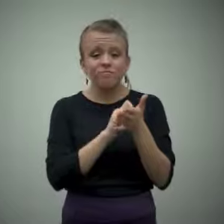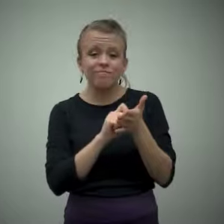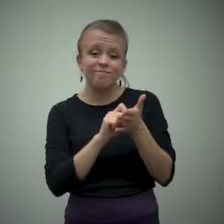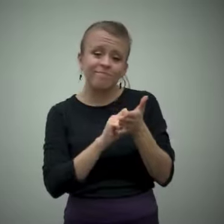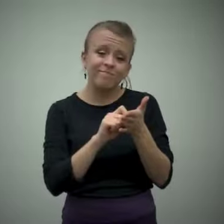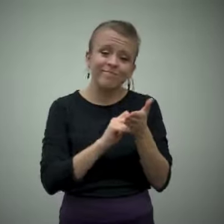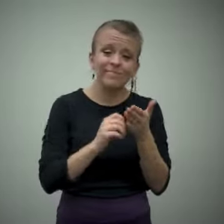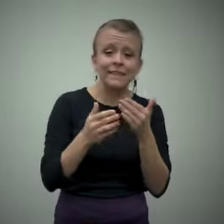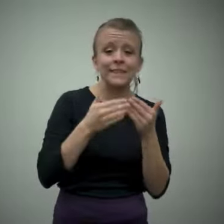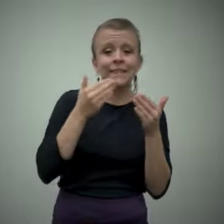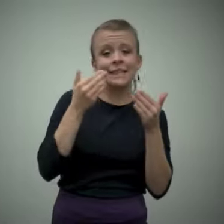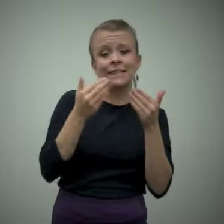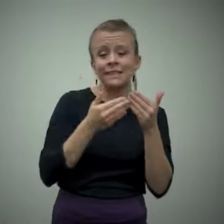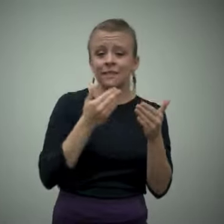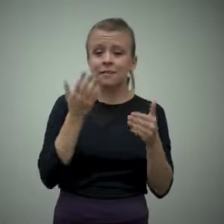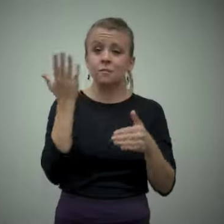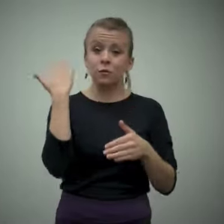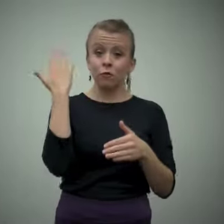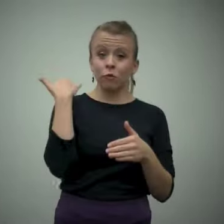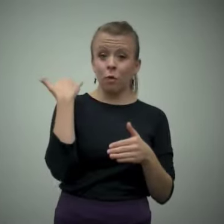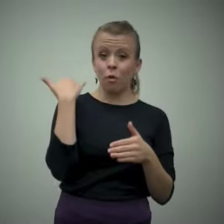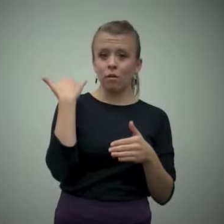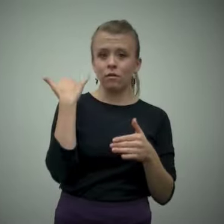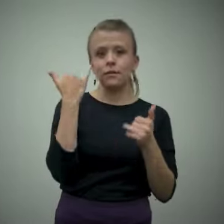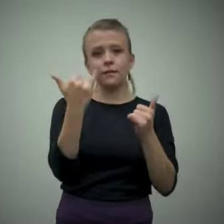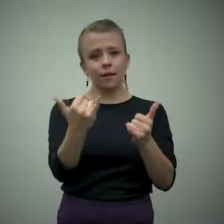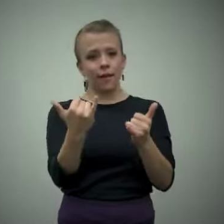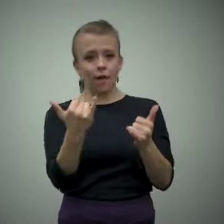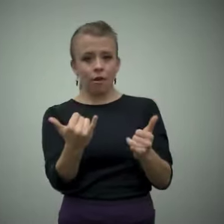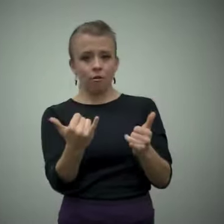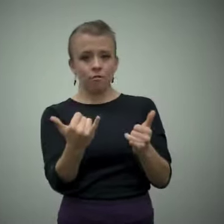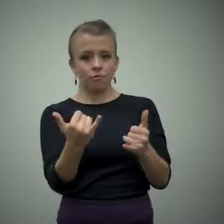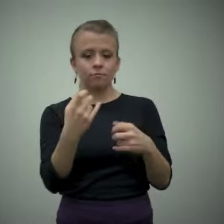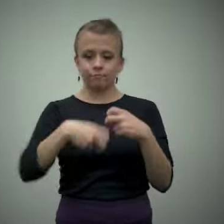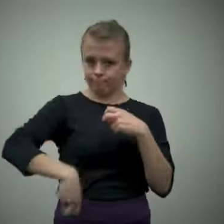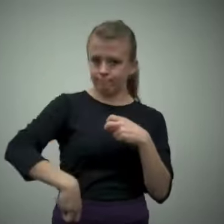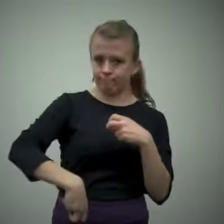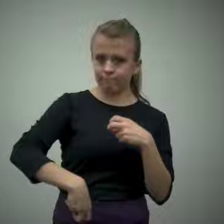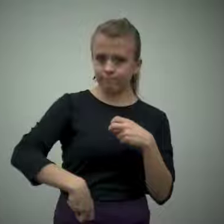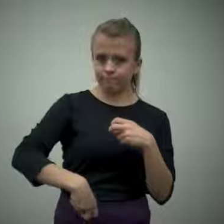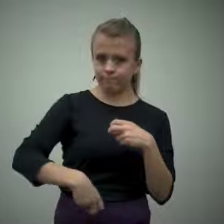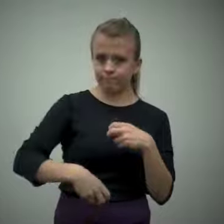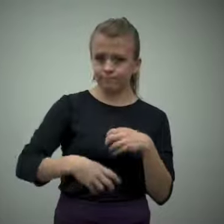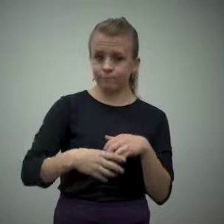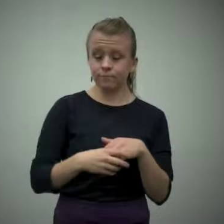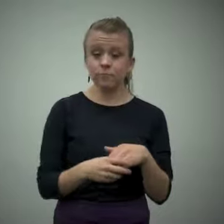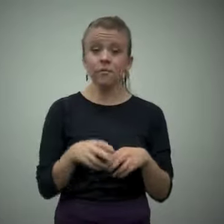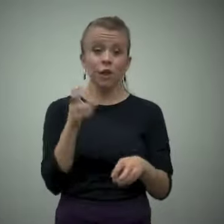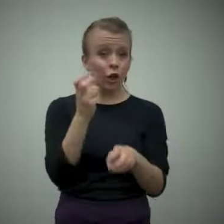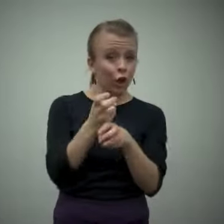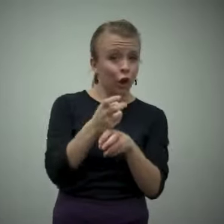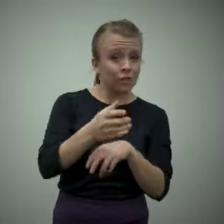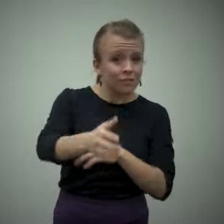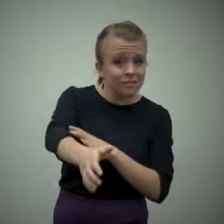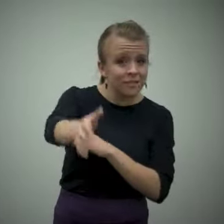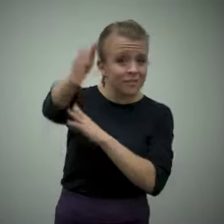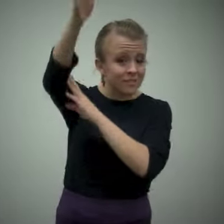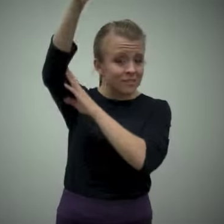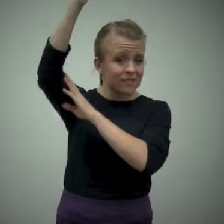Is it difficult for me to lift my arm or reach behind myself? Do I find